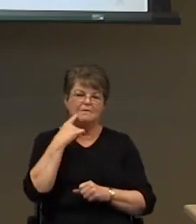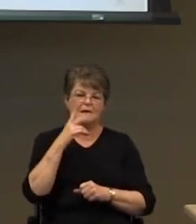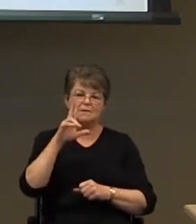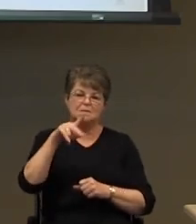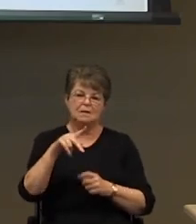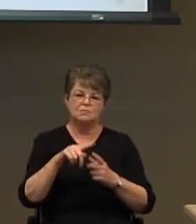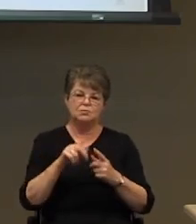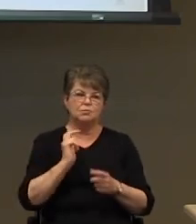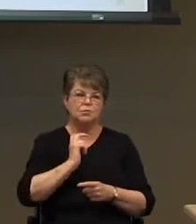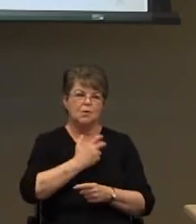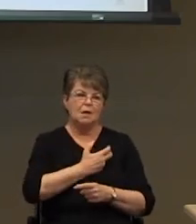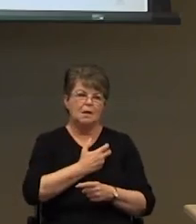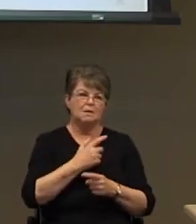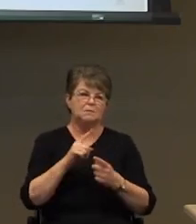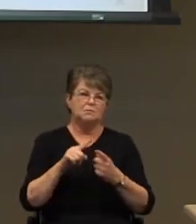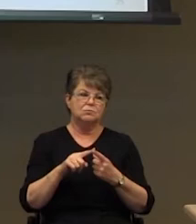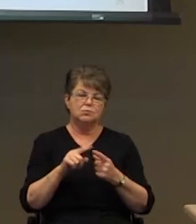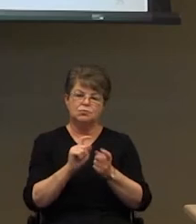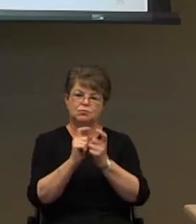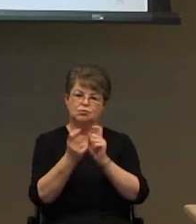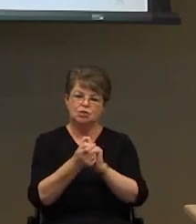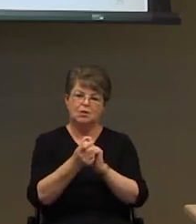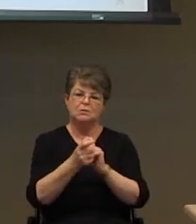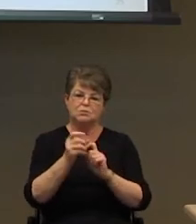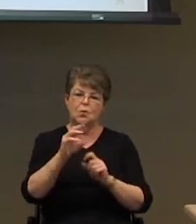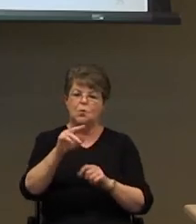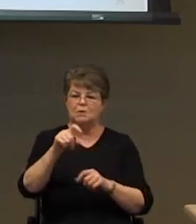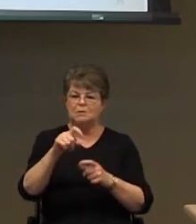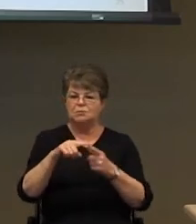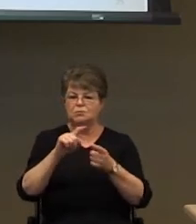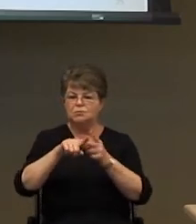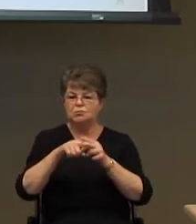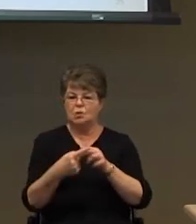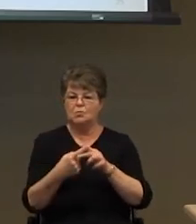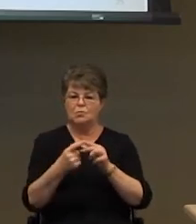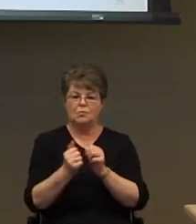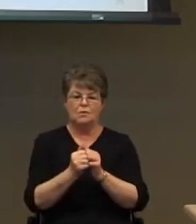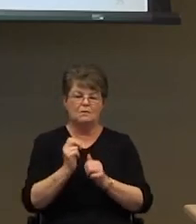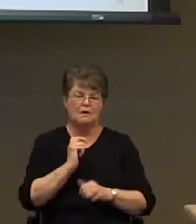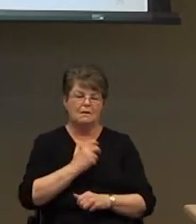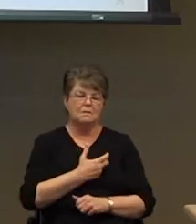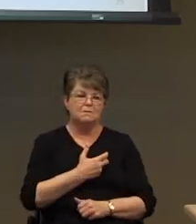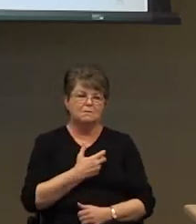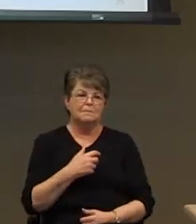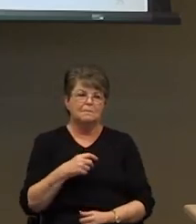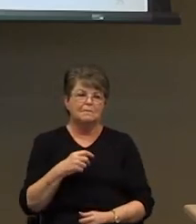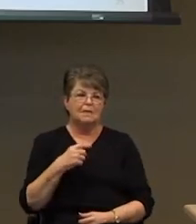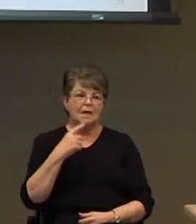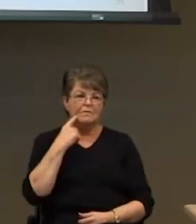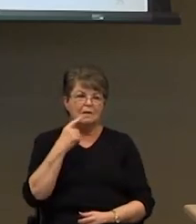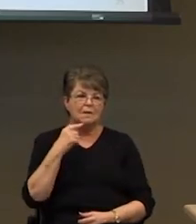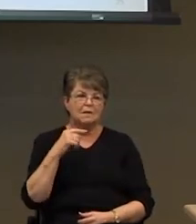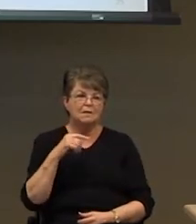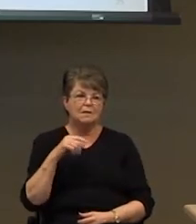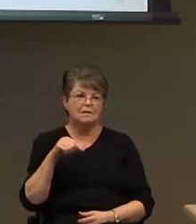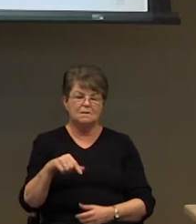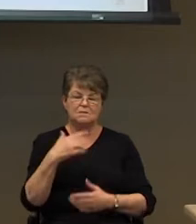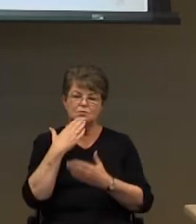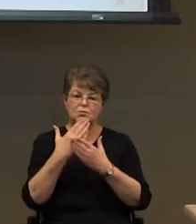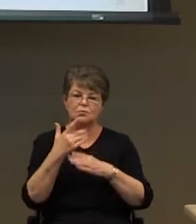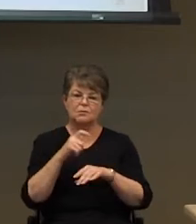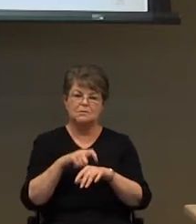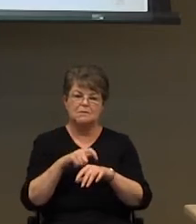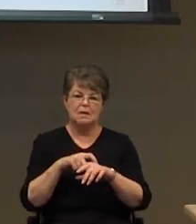to us to change that, or it needs to start with us. And I think this is a great